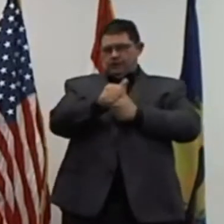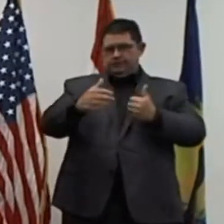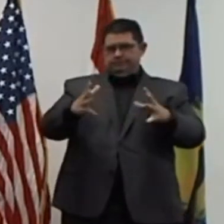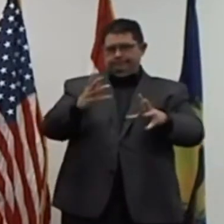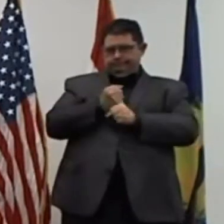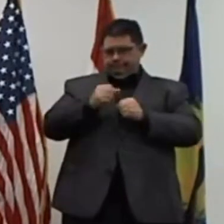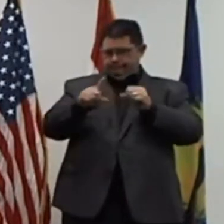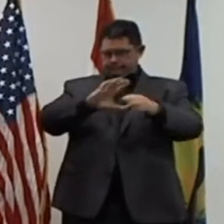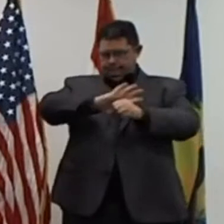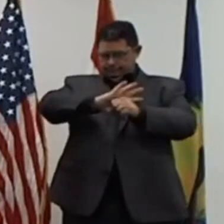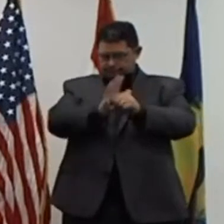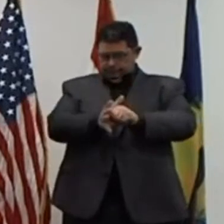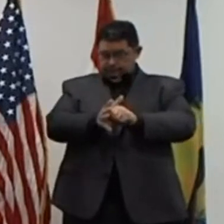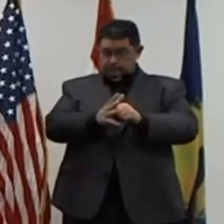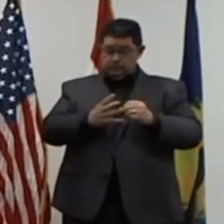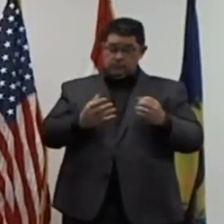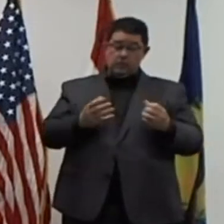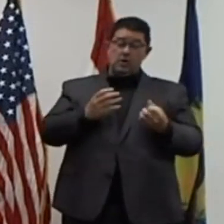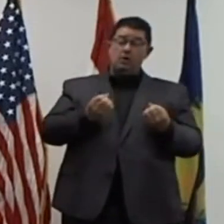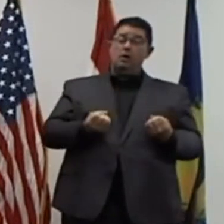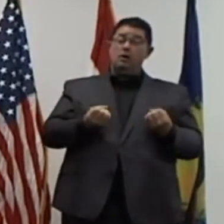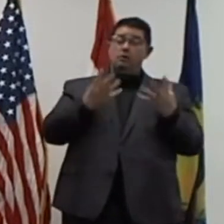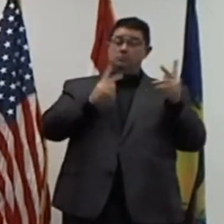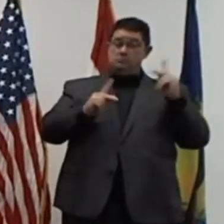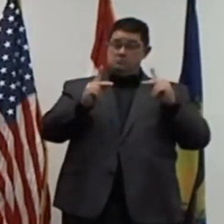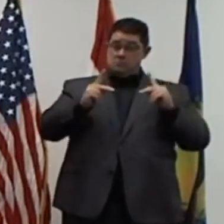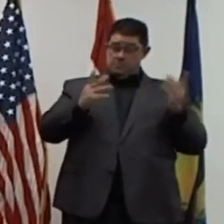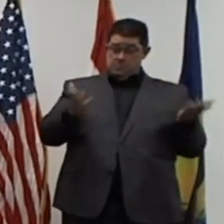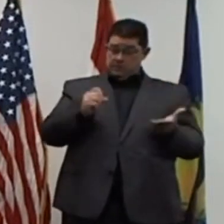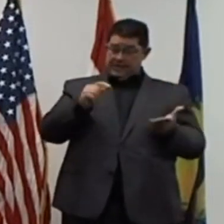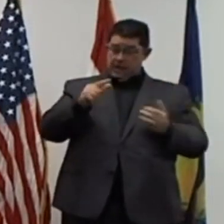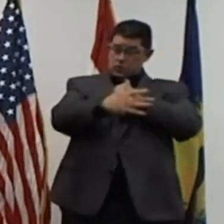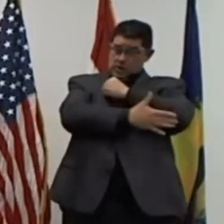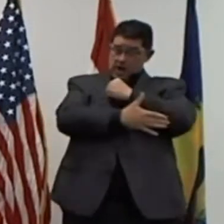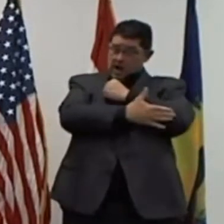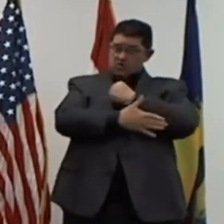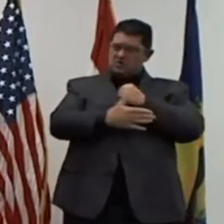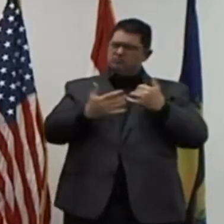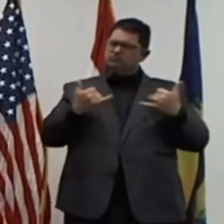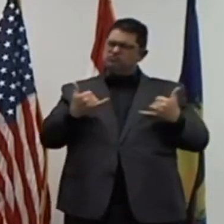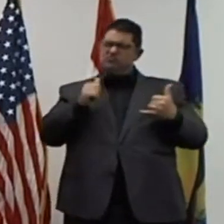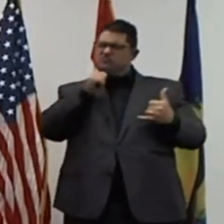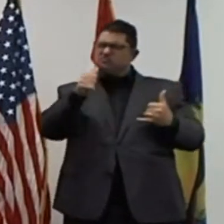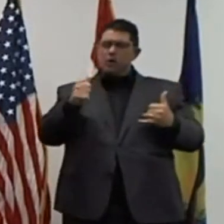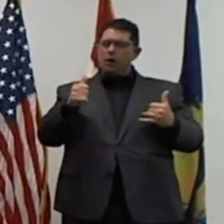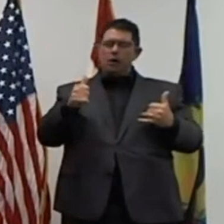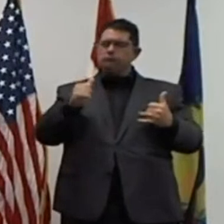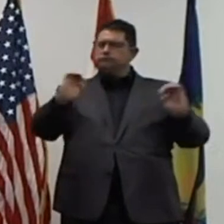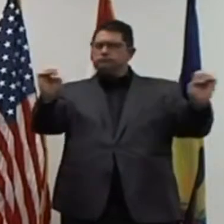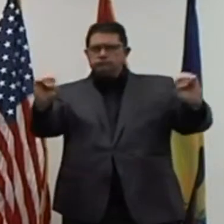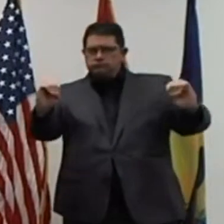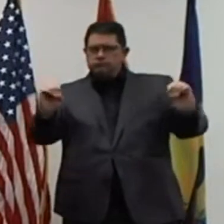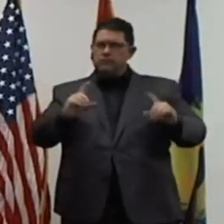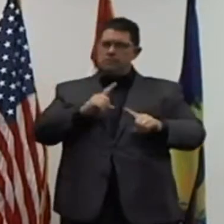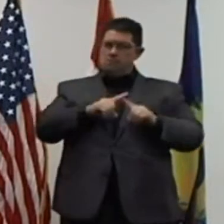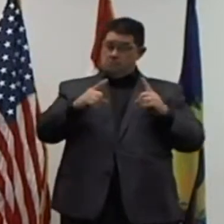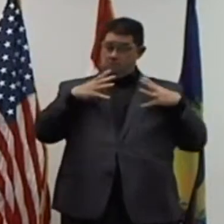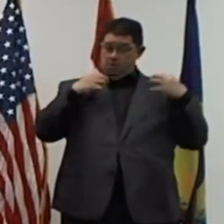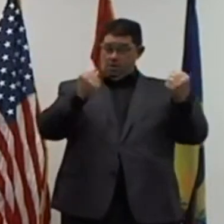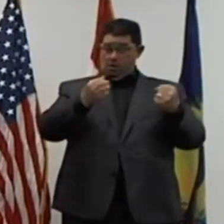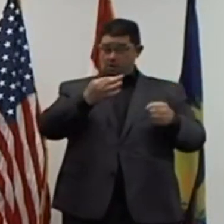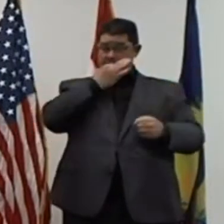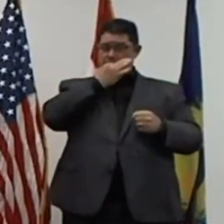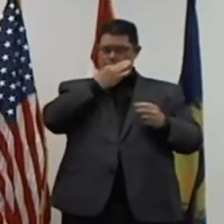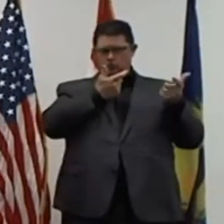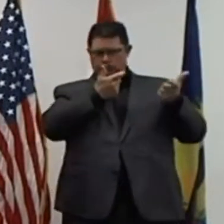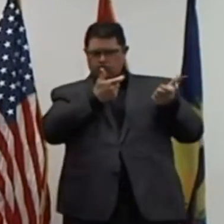The number of cases in St. Louis County is not yet what we consider alarming, but our health officials are watching these trends very